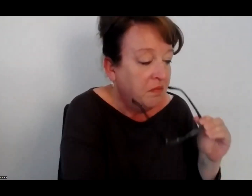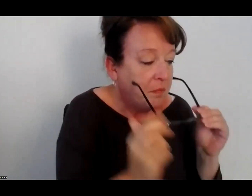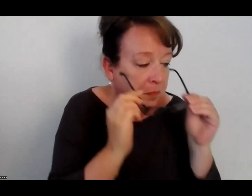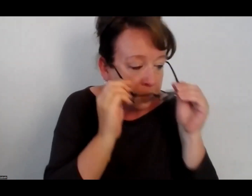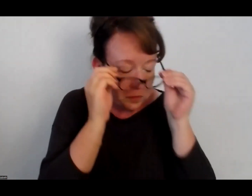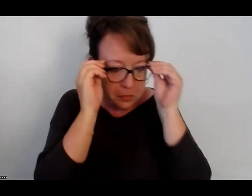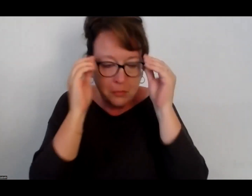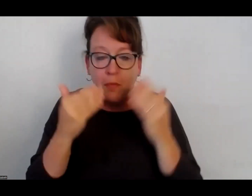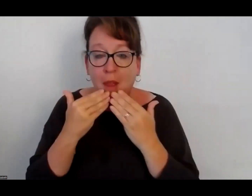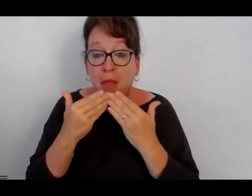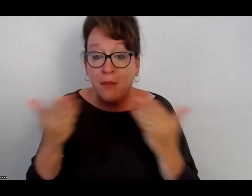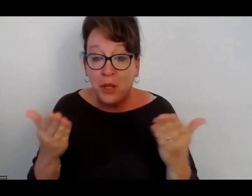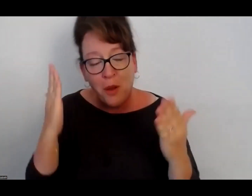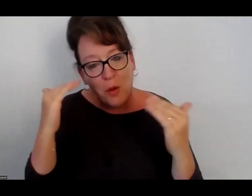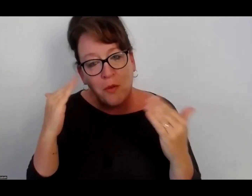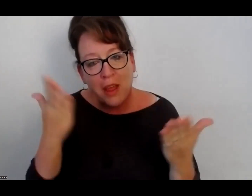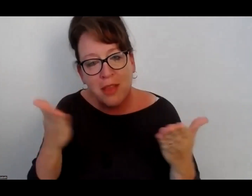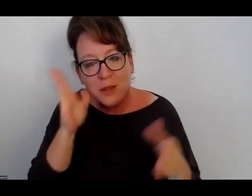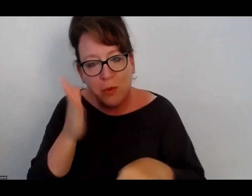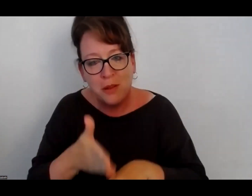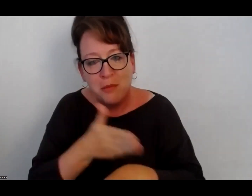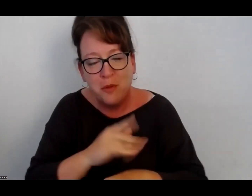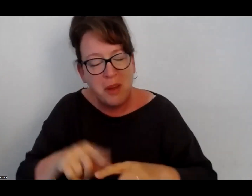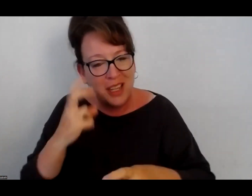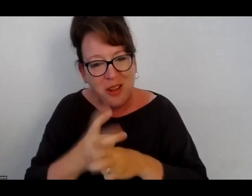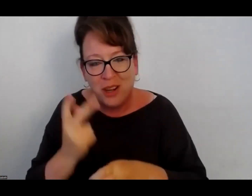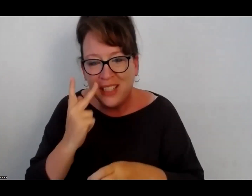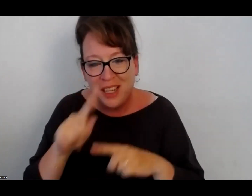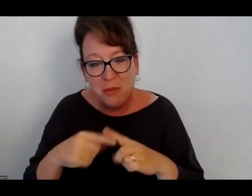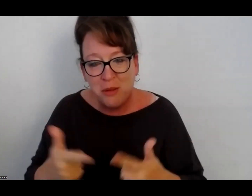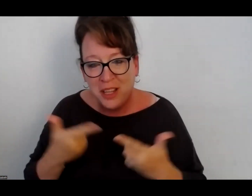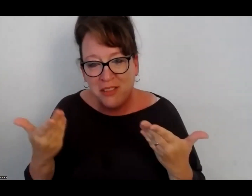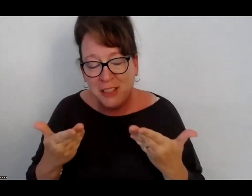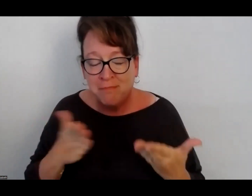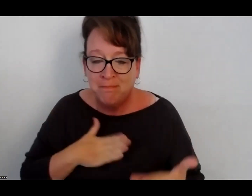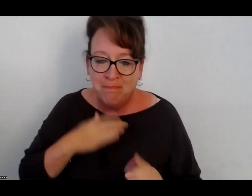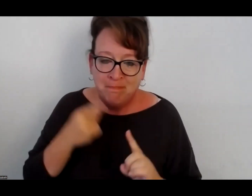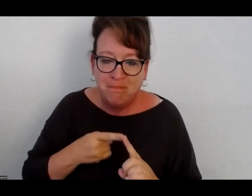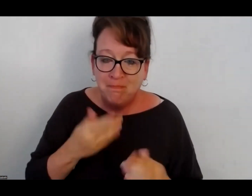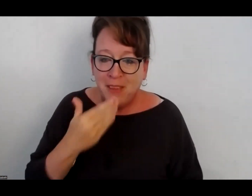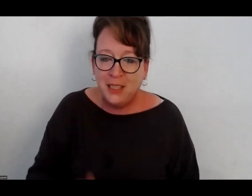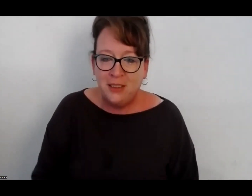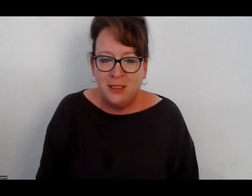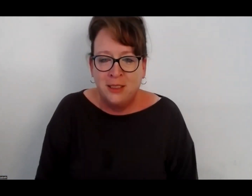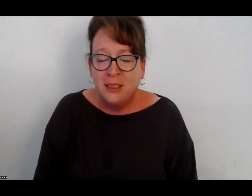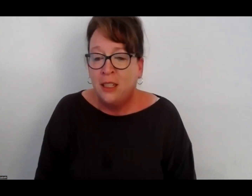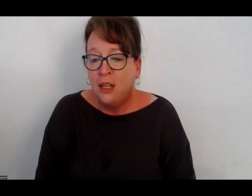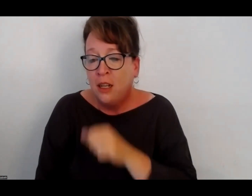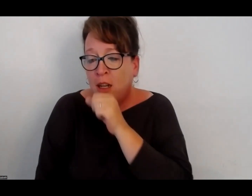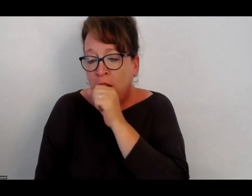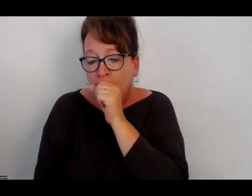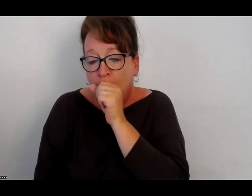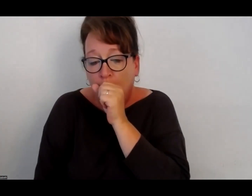but it's hard to see when you live in this place. That's all I got to say. Thank you. Thank you so much for your